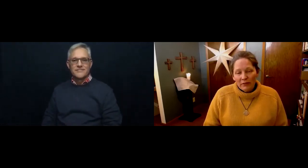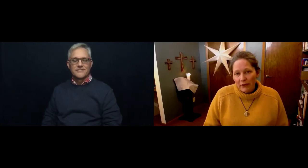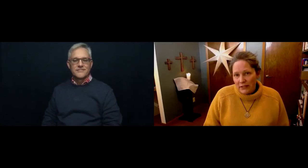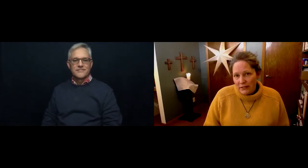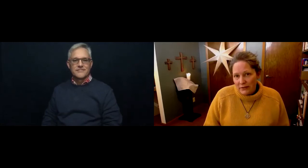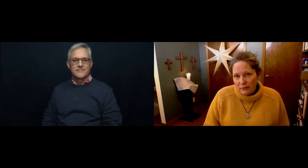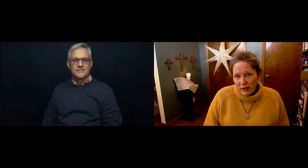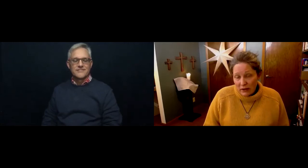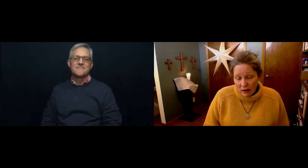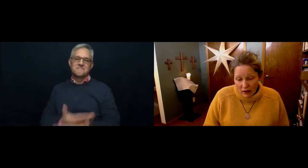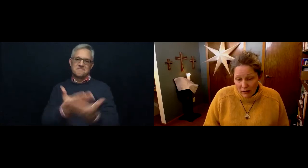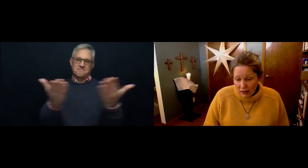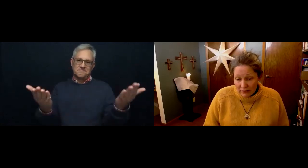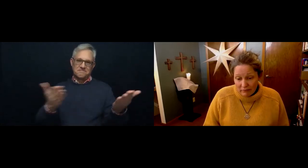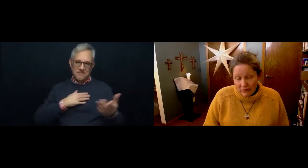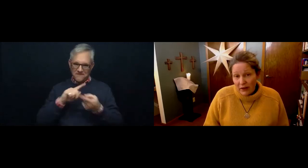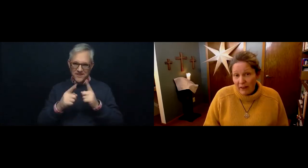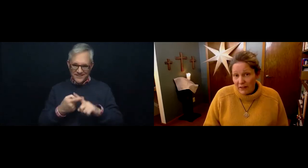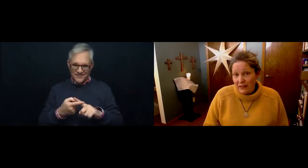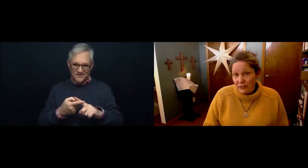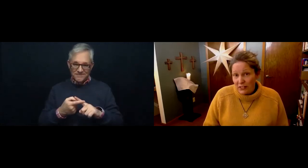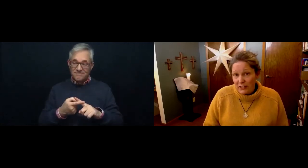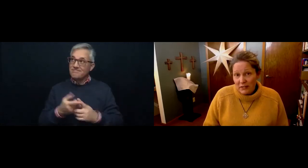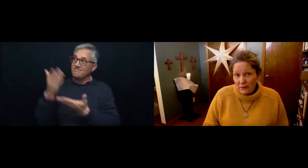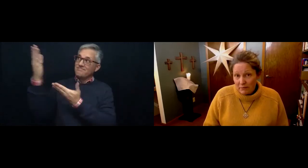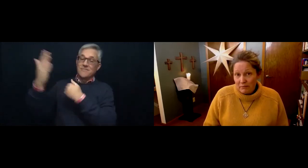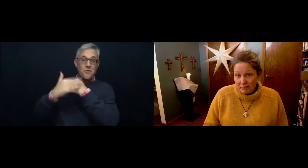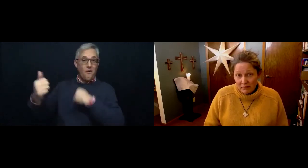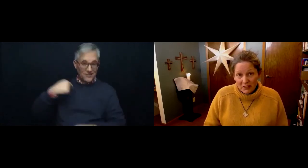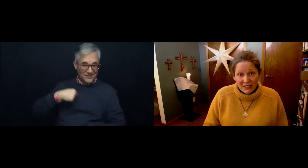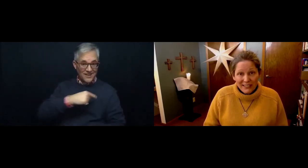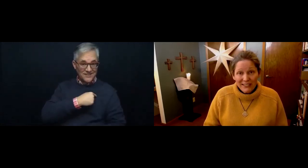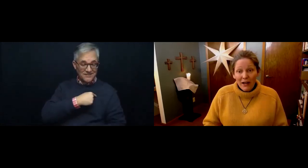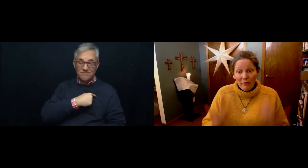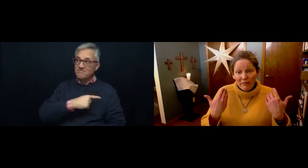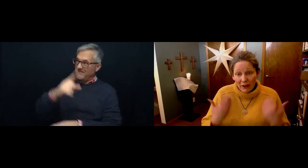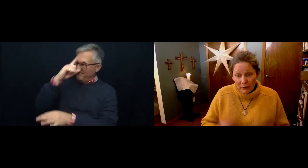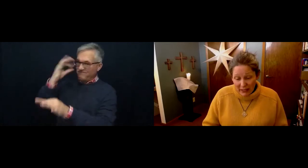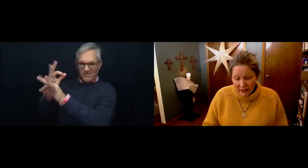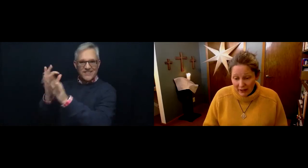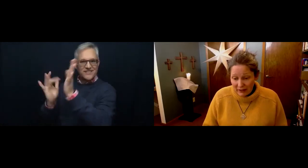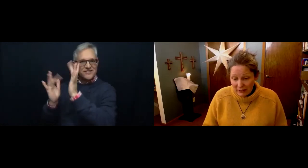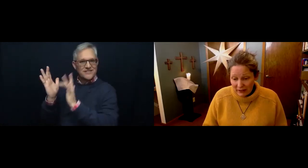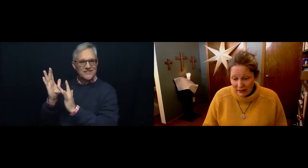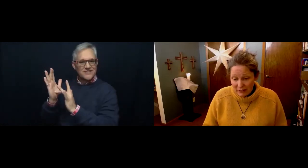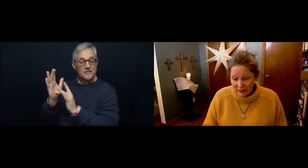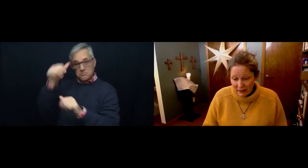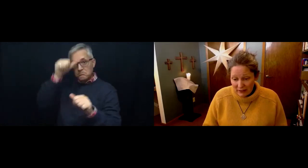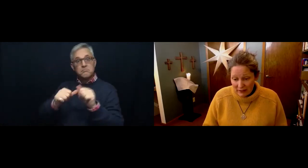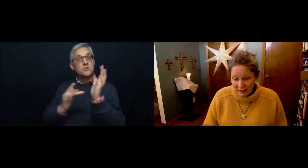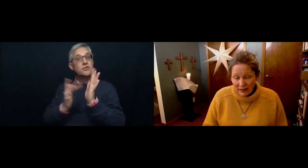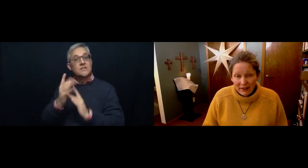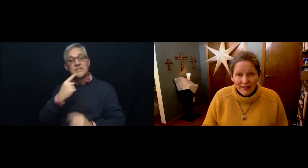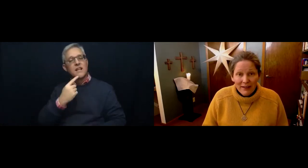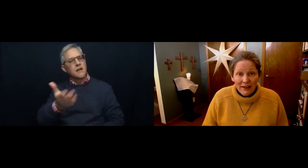So my friends, we are called to have faith in Jesus. Jesus says, come, follow me.